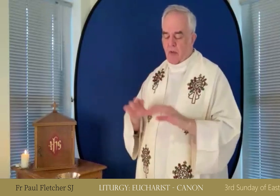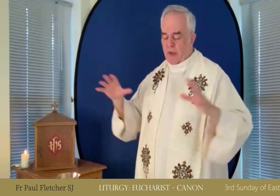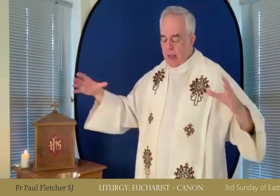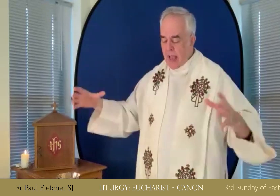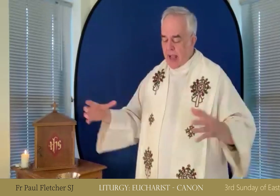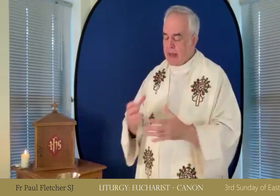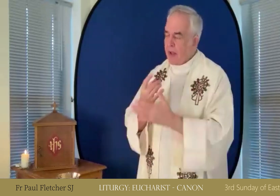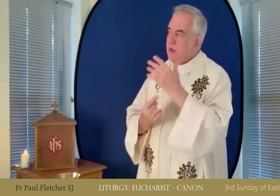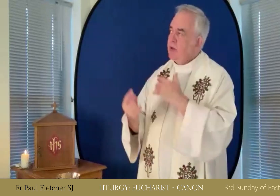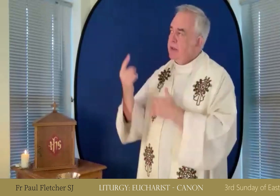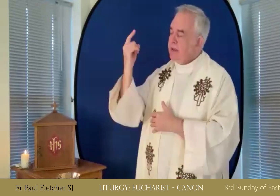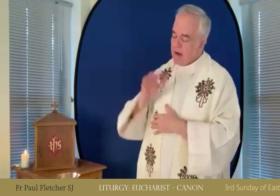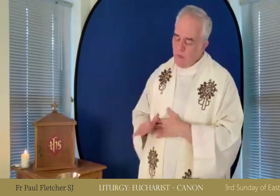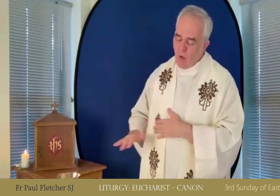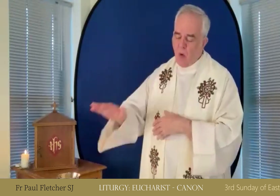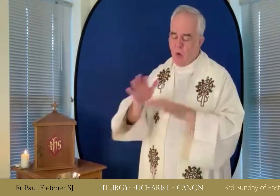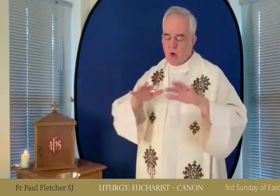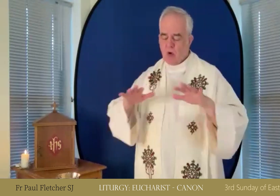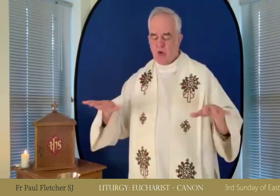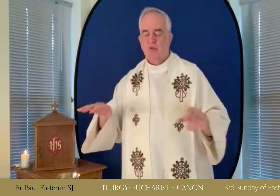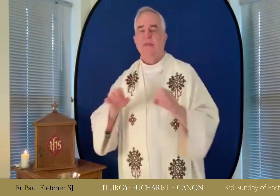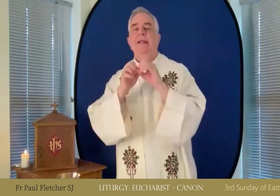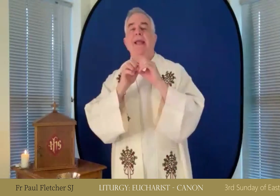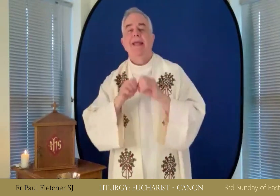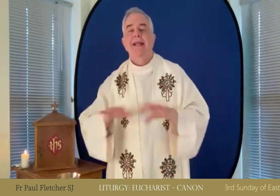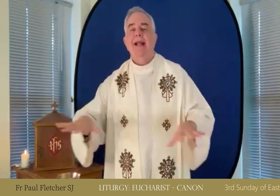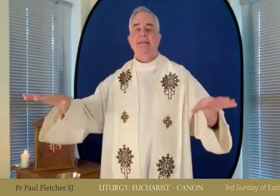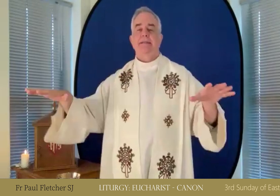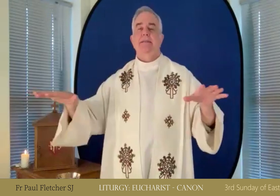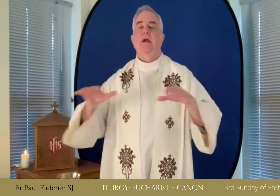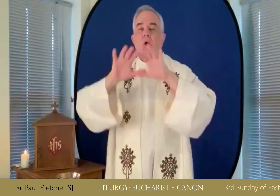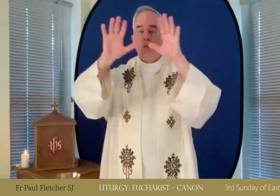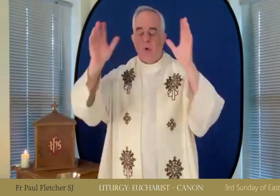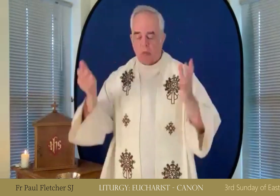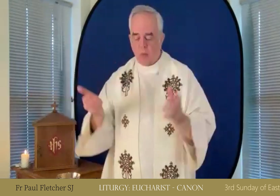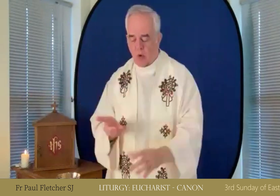Father, gather to yourself all your children scattered throughout the world.